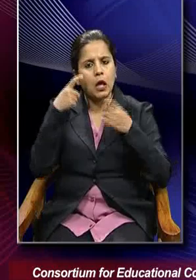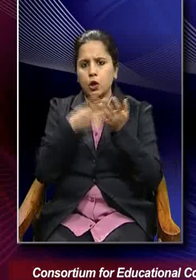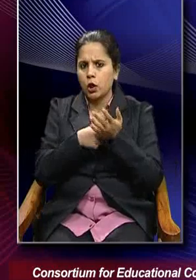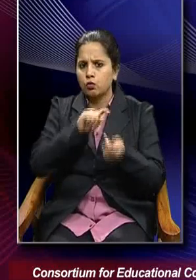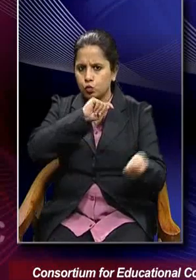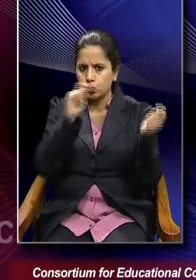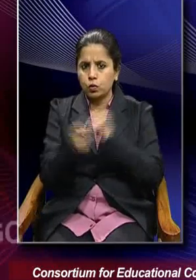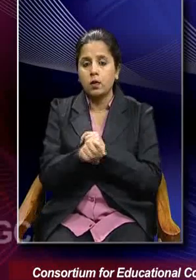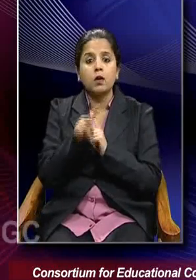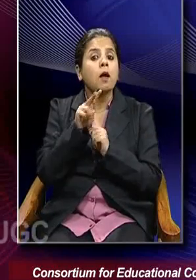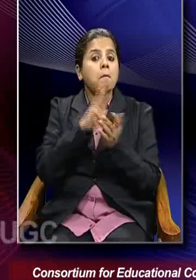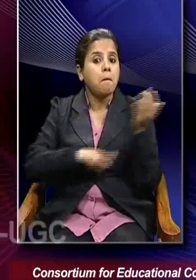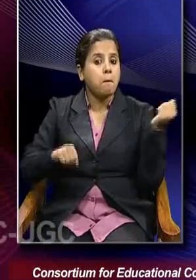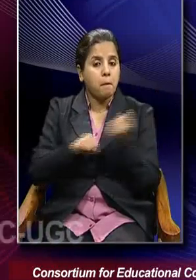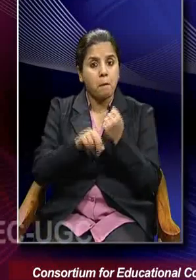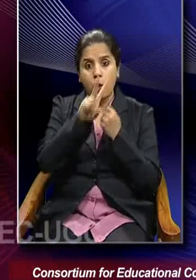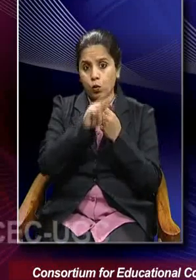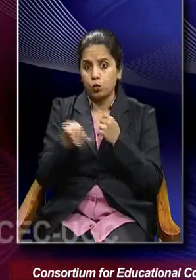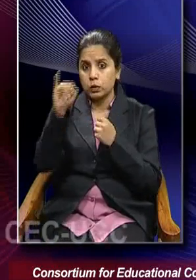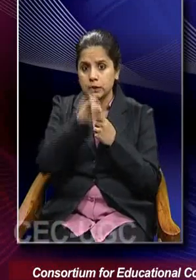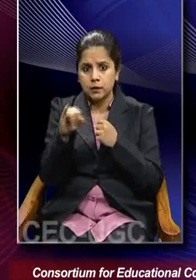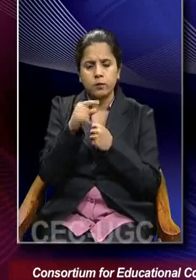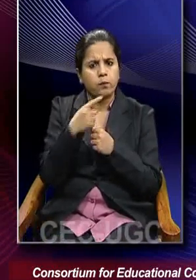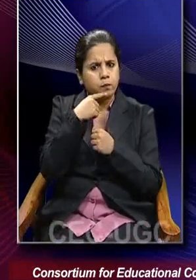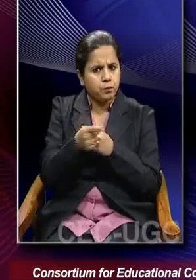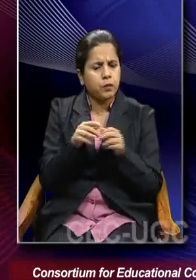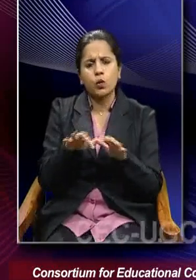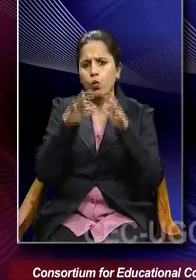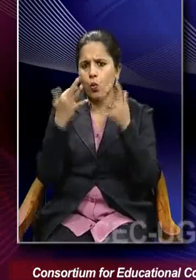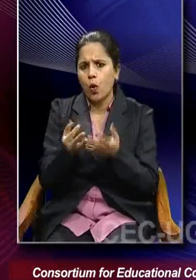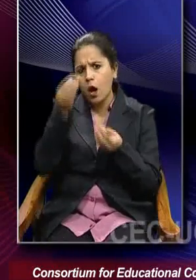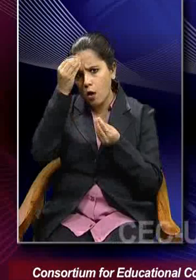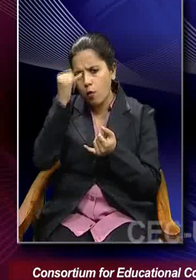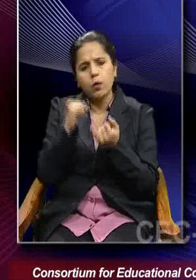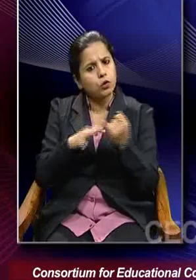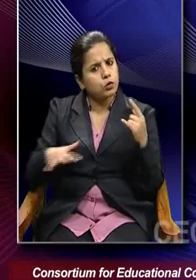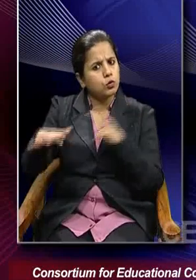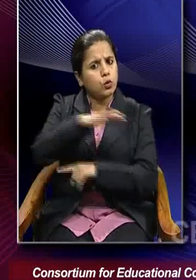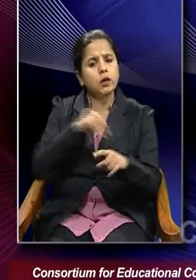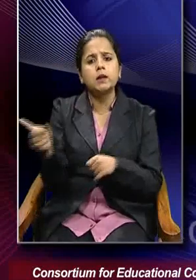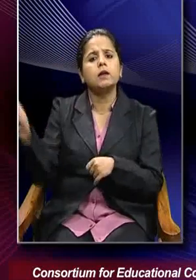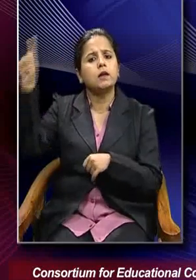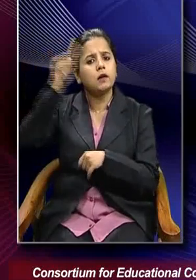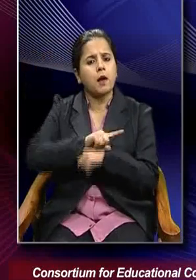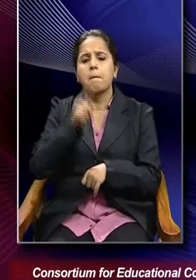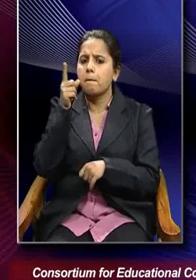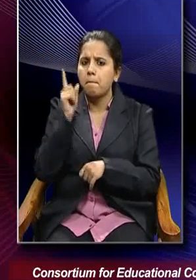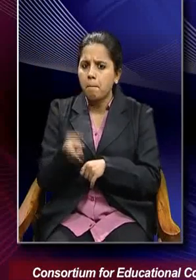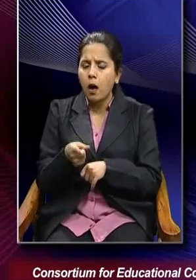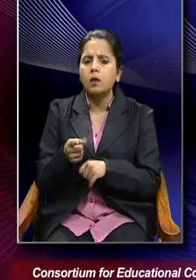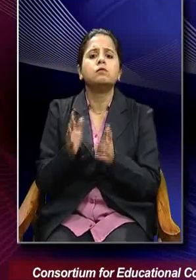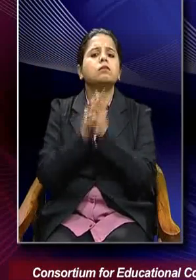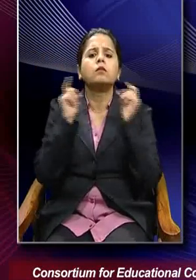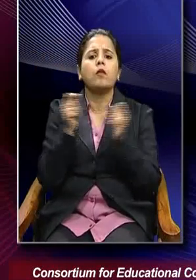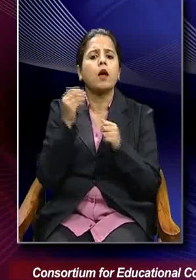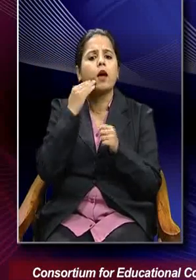March 2006 stipulating that World Information Society Day shall be